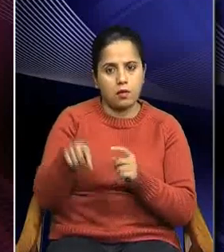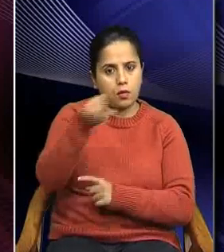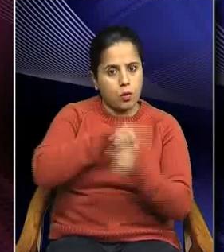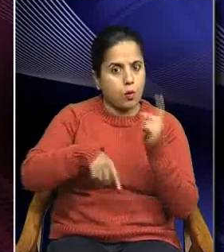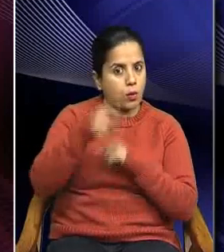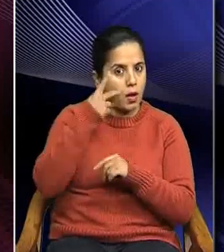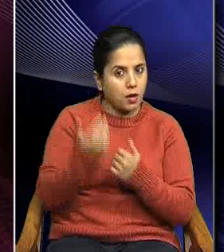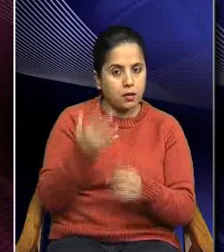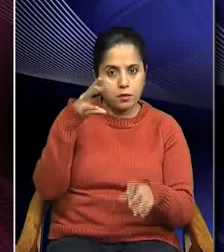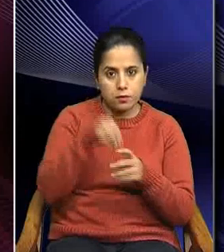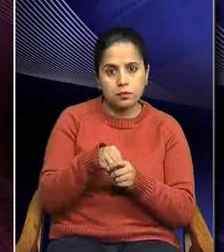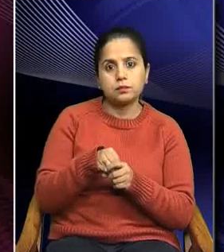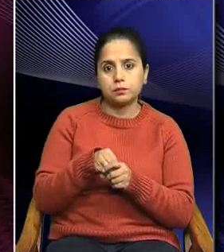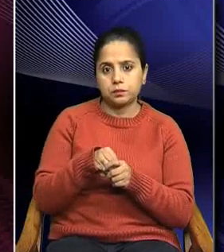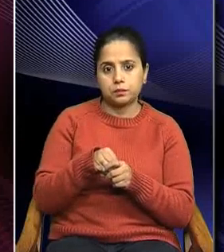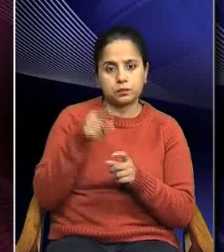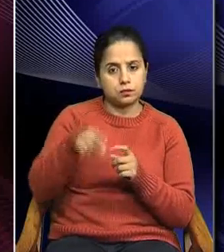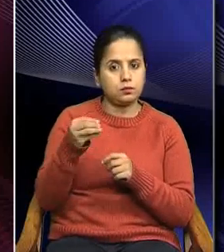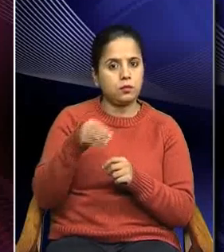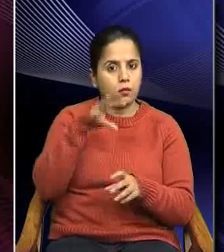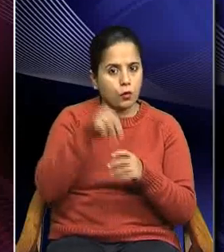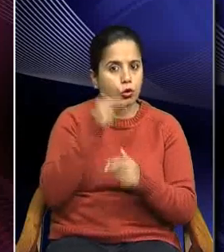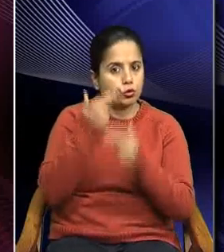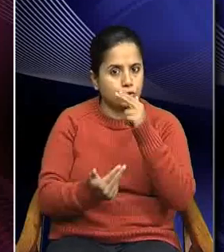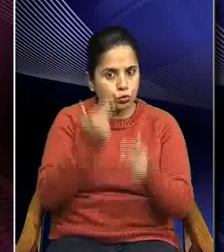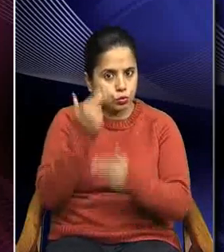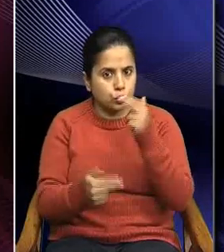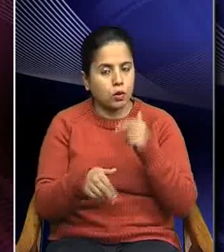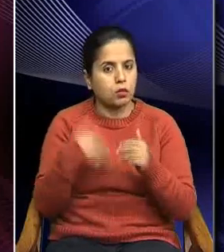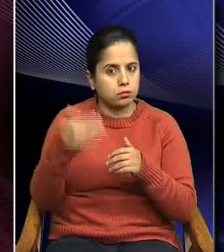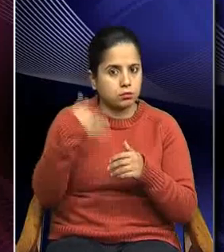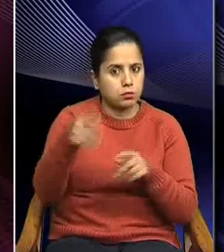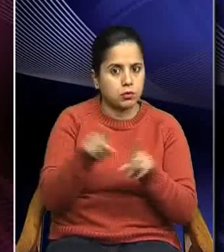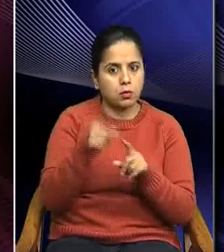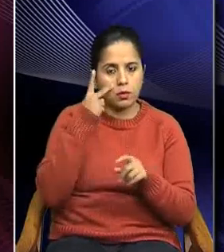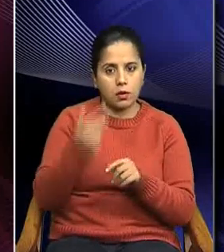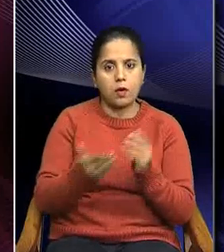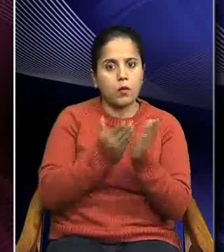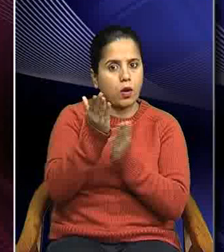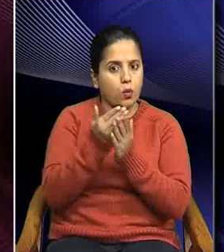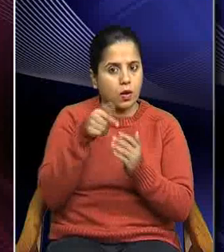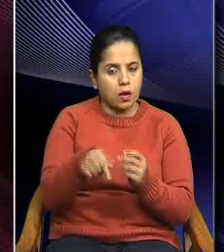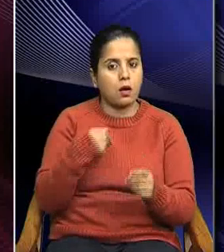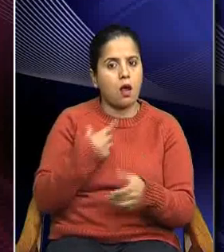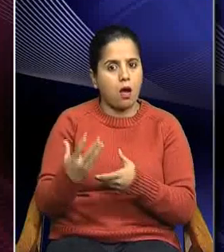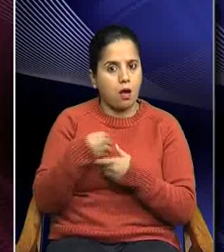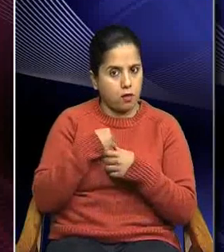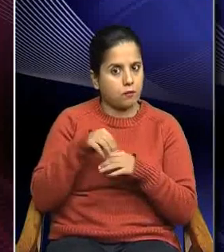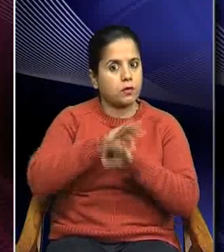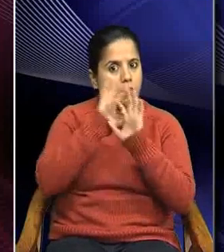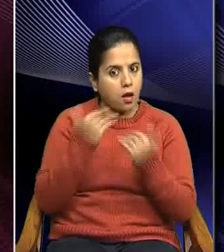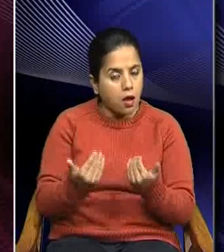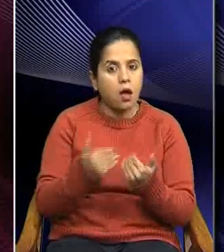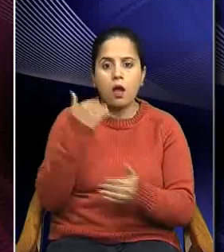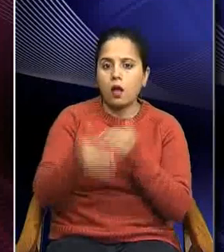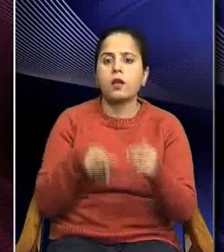into some kind of a coherent story subsequently, and that is the way it is bequeathed to us in the name of